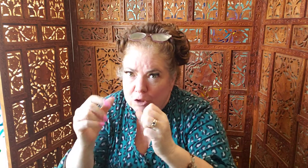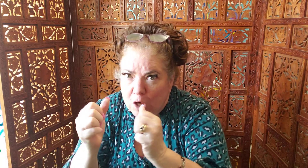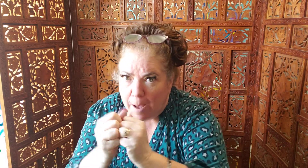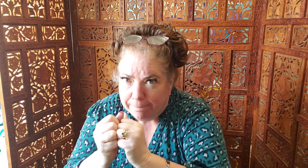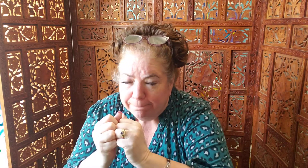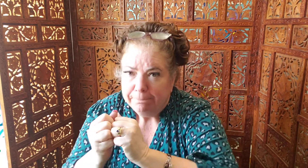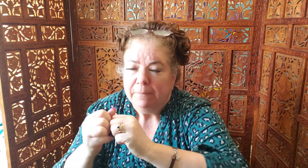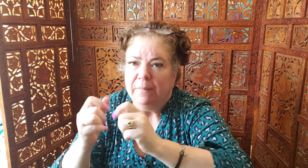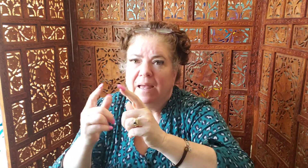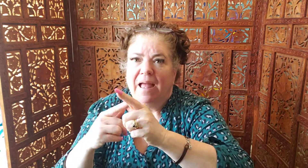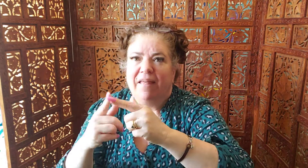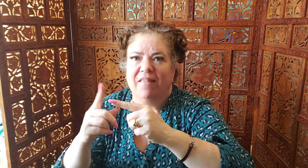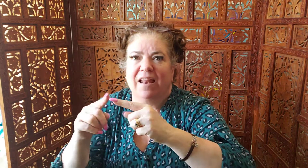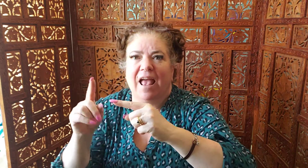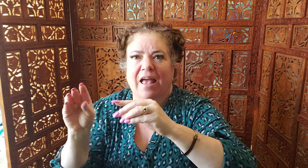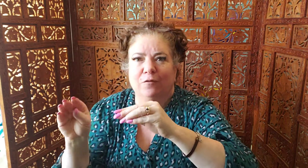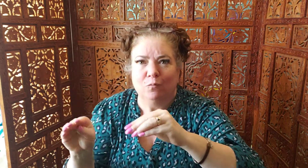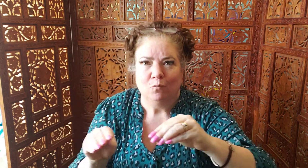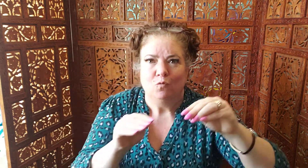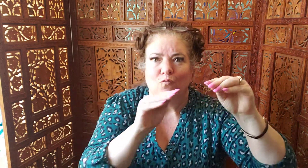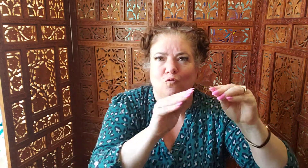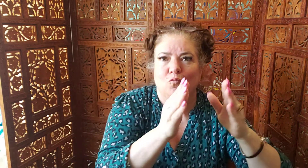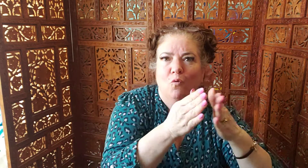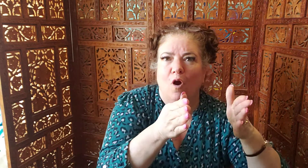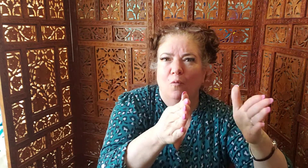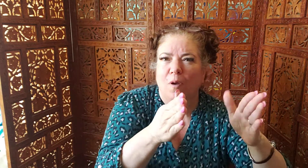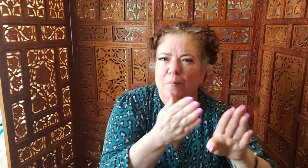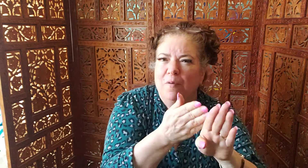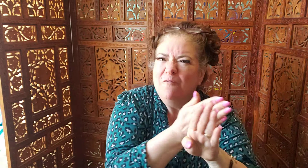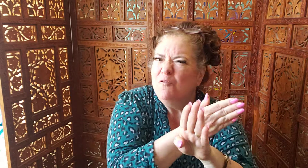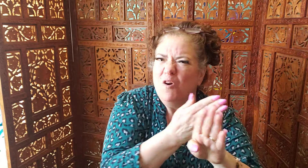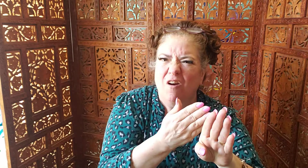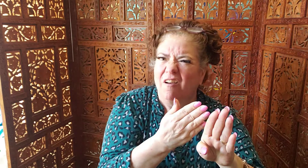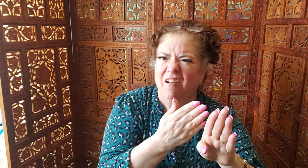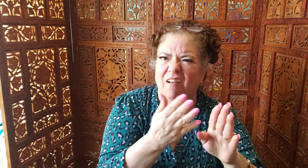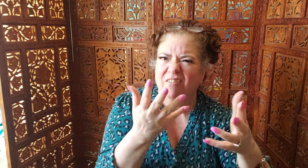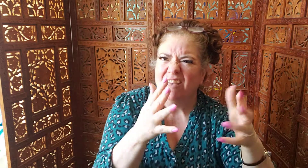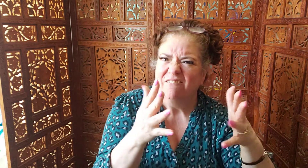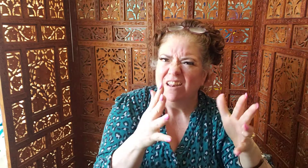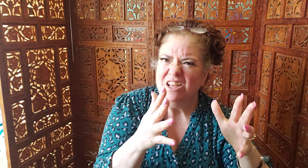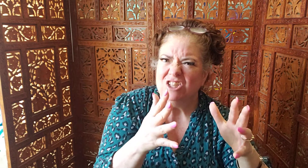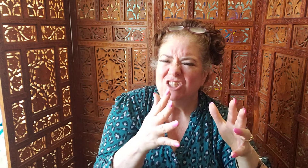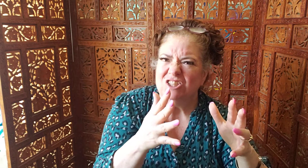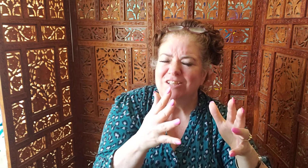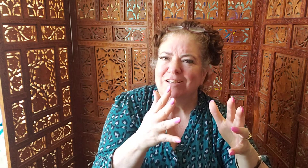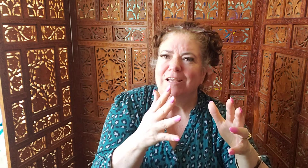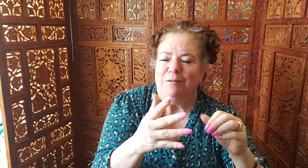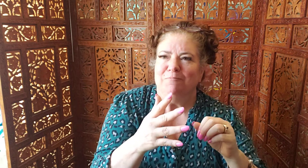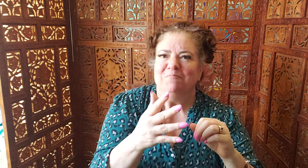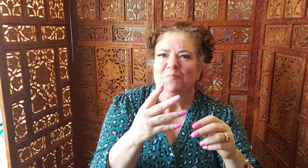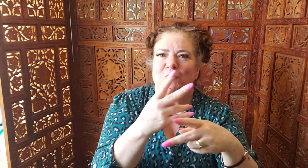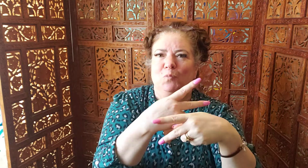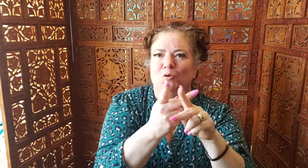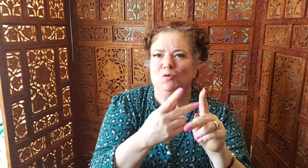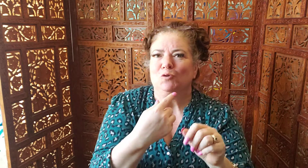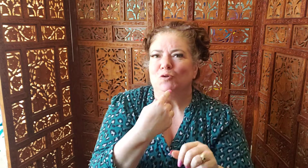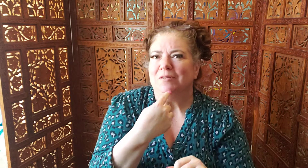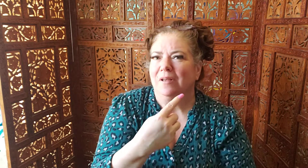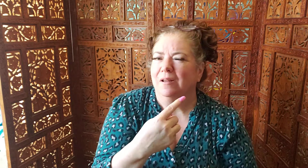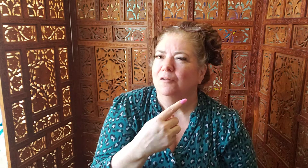like watching a painting come together, particularly that painting, because Georges Seurat's technique was dot by